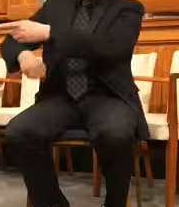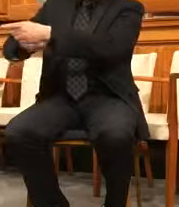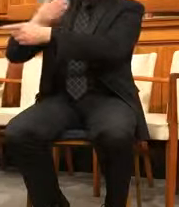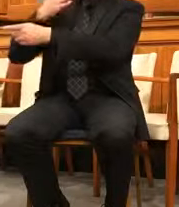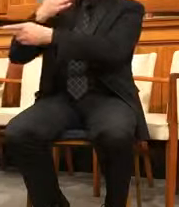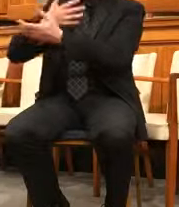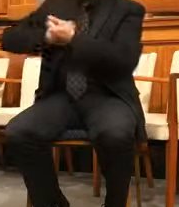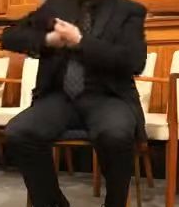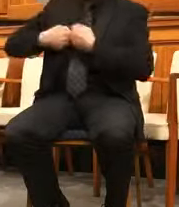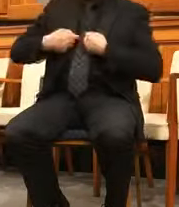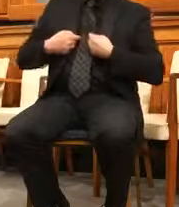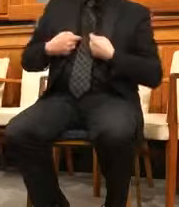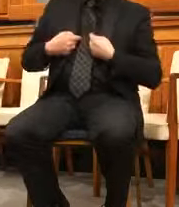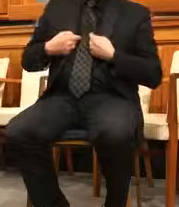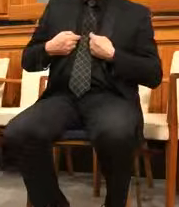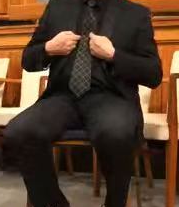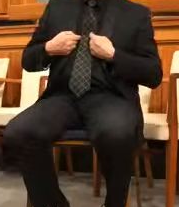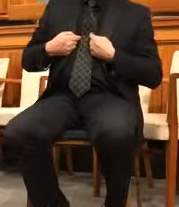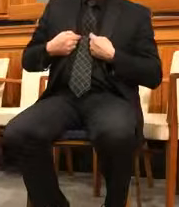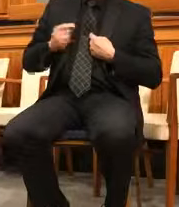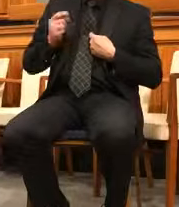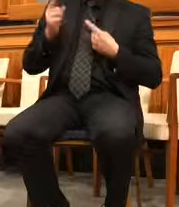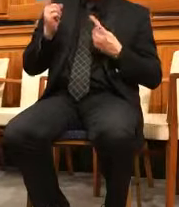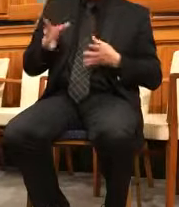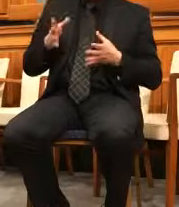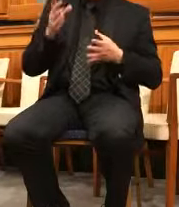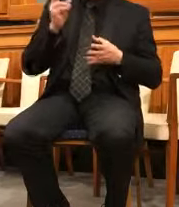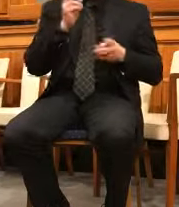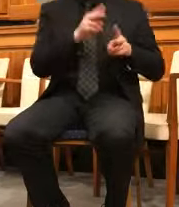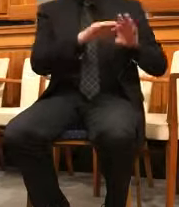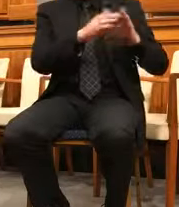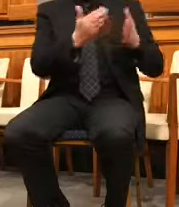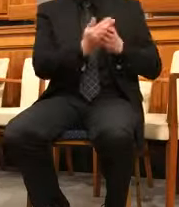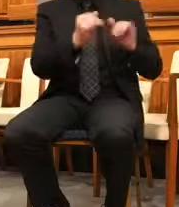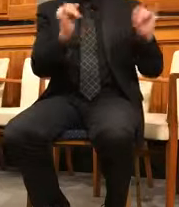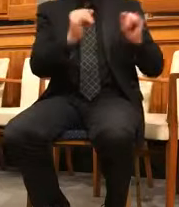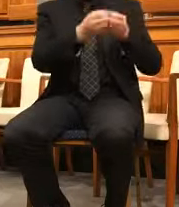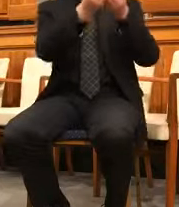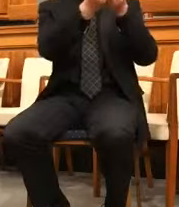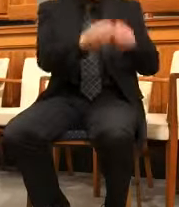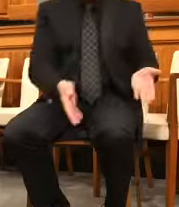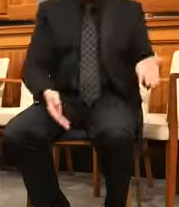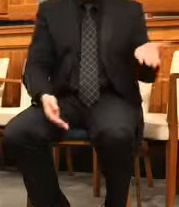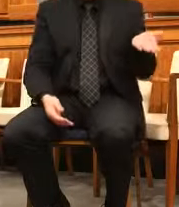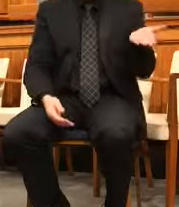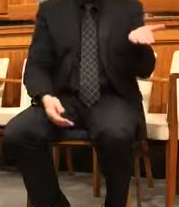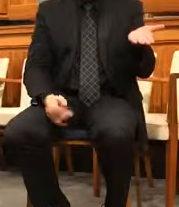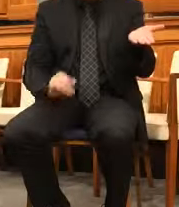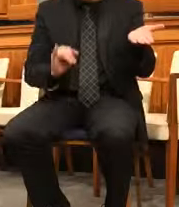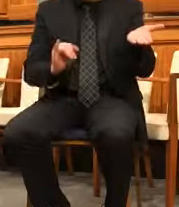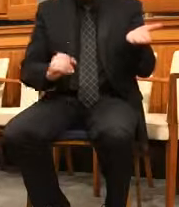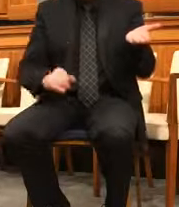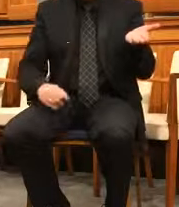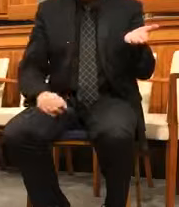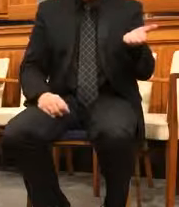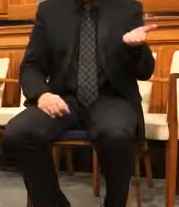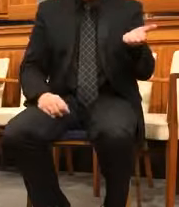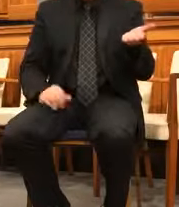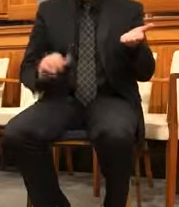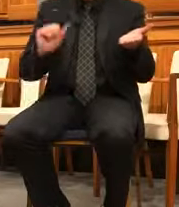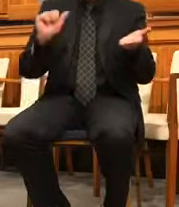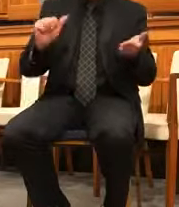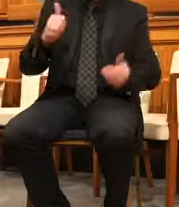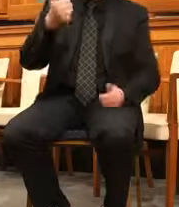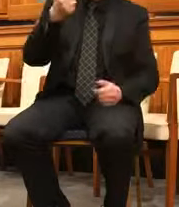And we need to see the lost condition of this world. The world goes on. There are wonderful things in